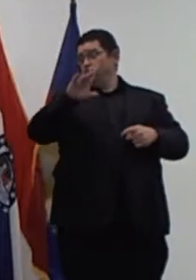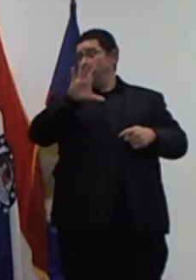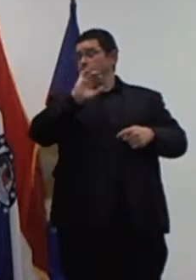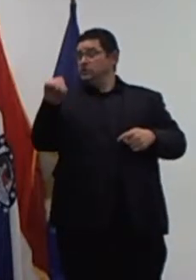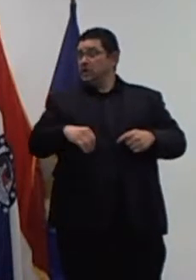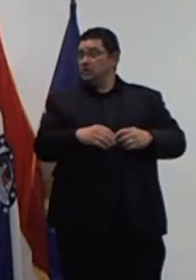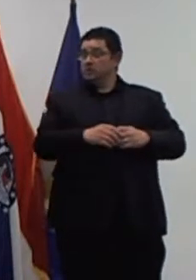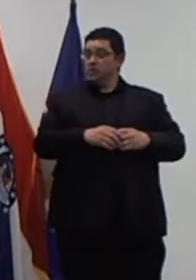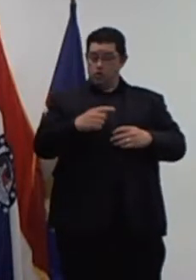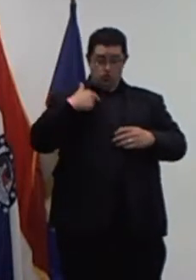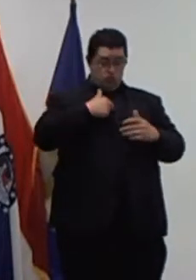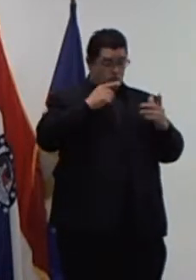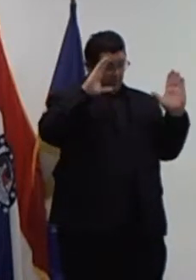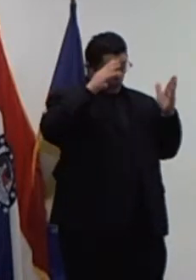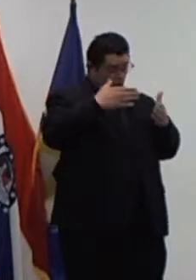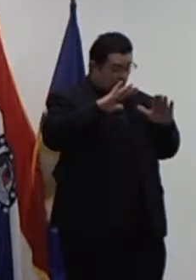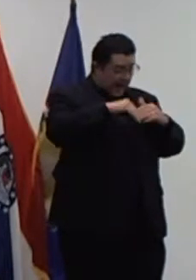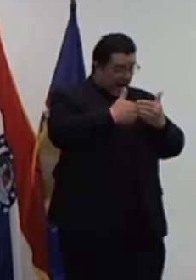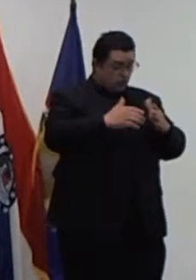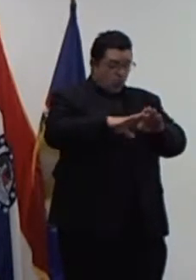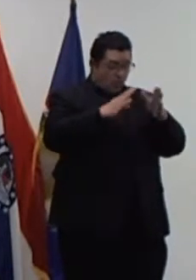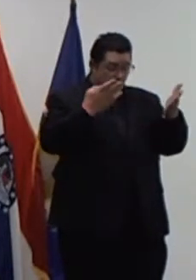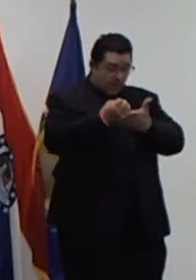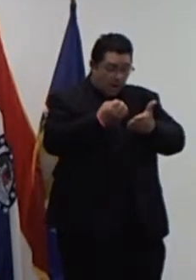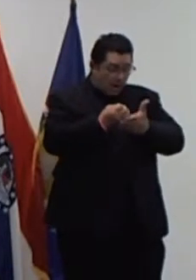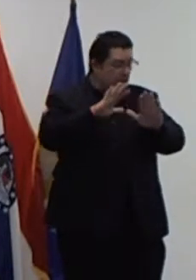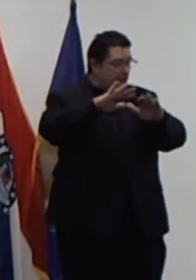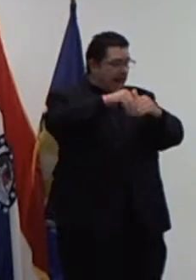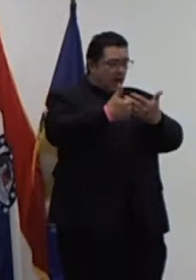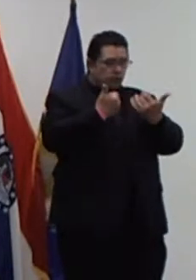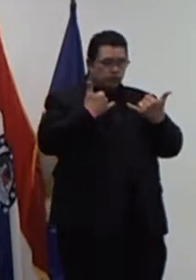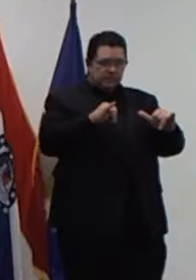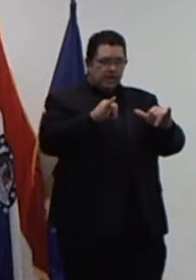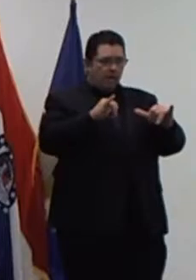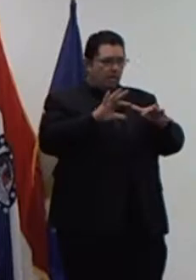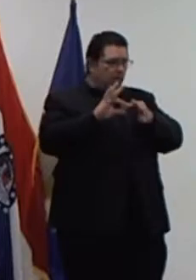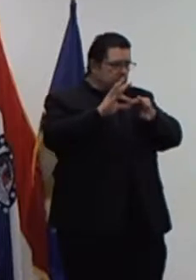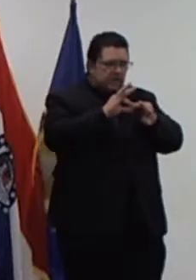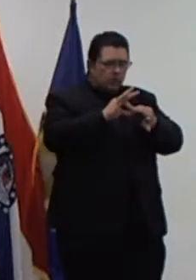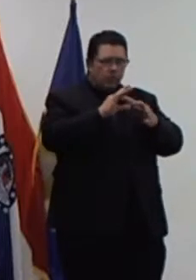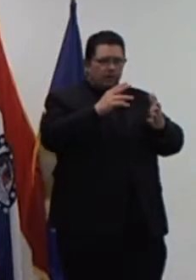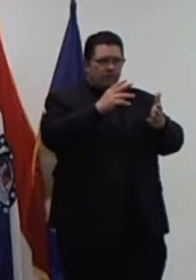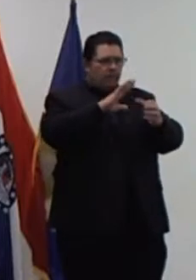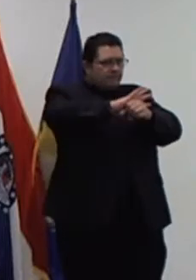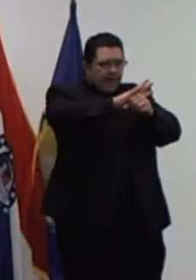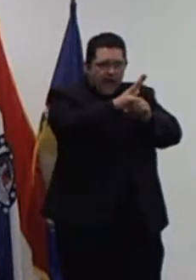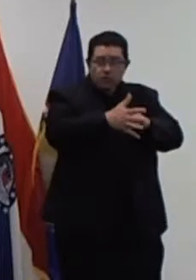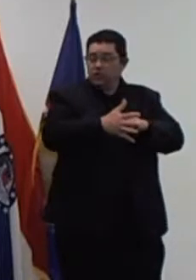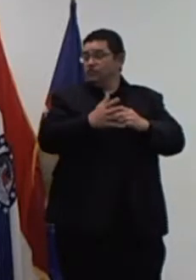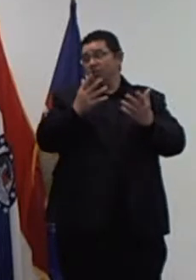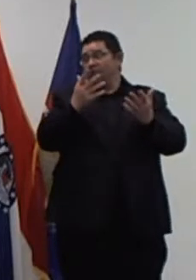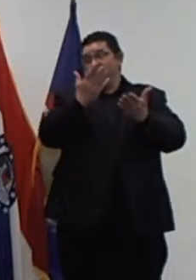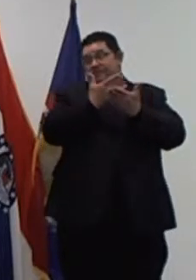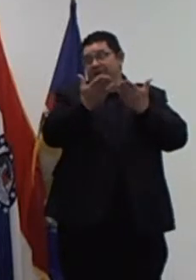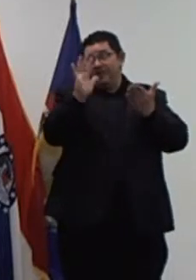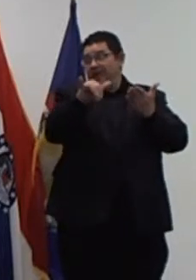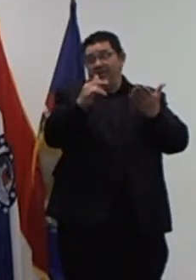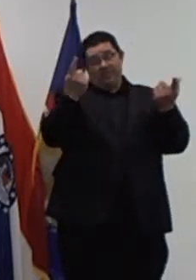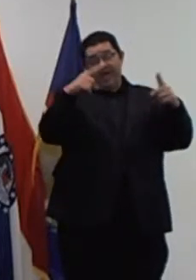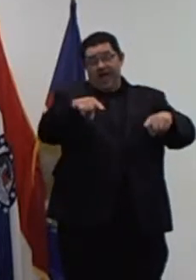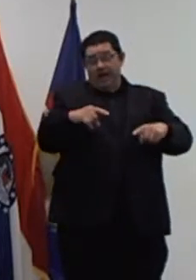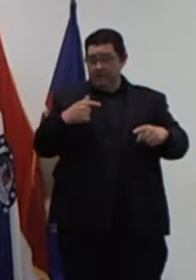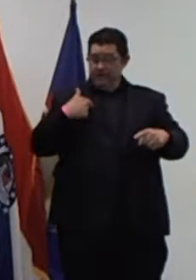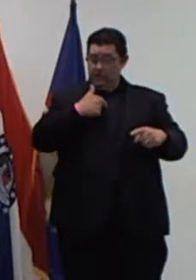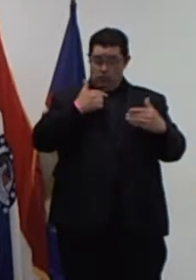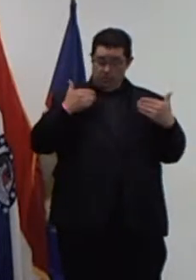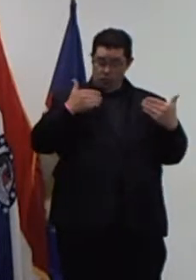how do you open up the economy? How do you still deal with the virus? And there's going to be instances like that from time to time. We're just going to have to figure out, you know, as we move